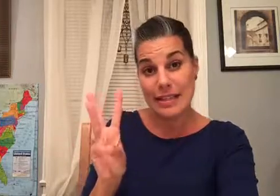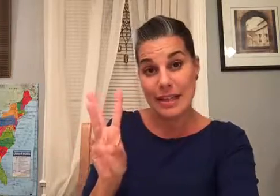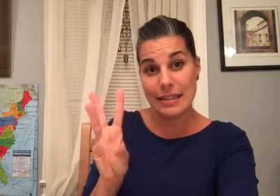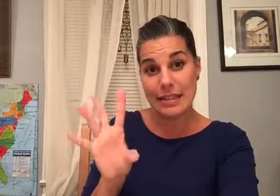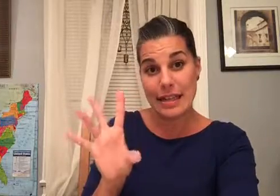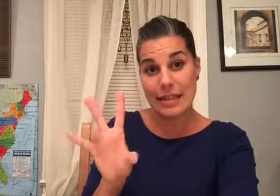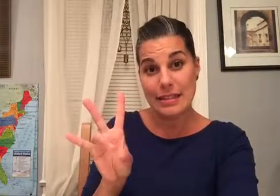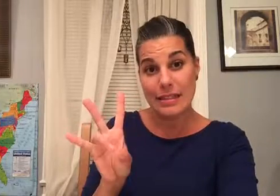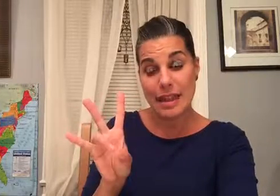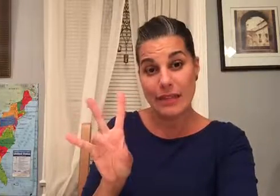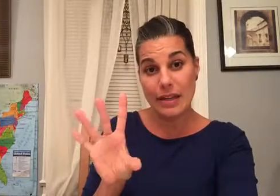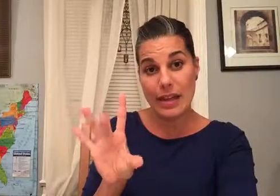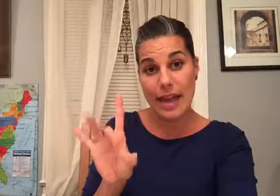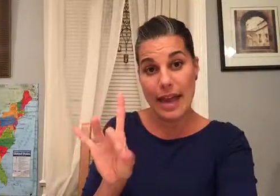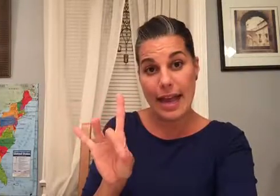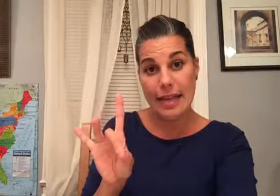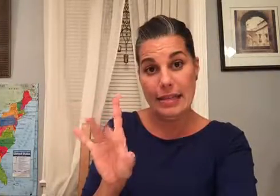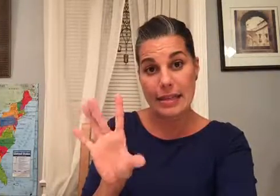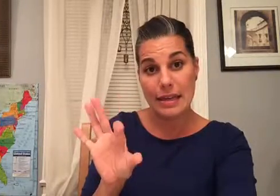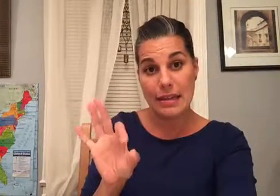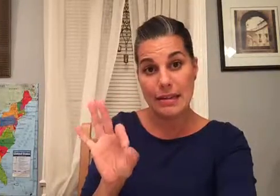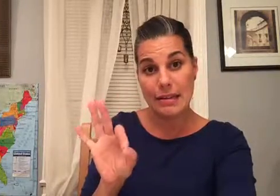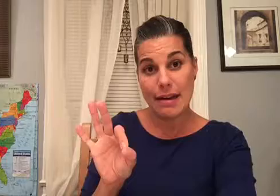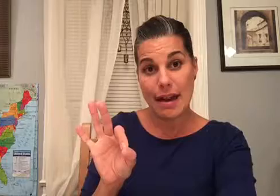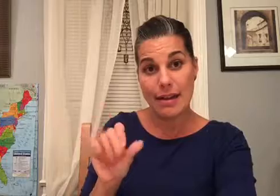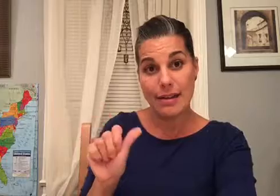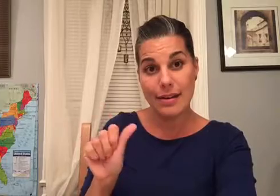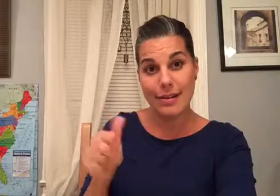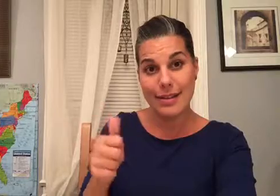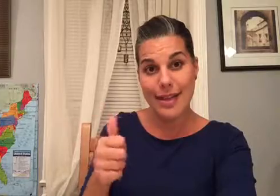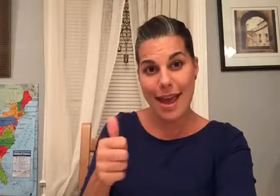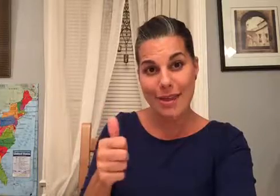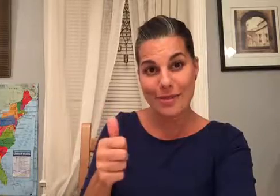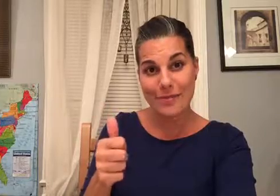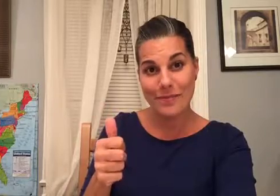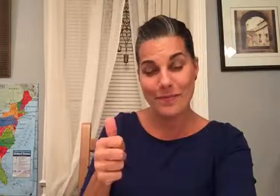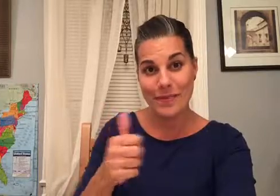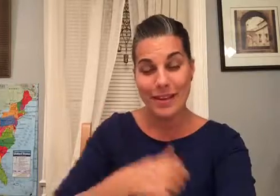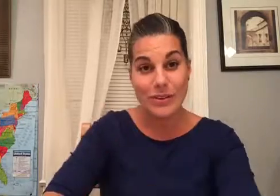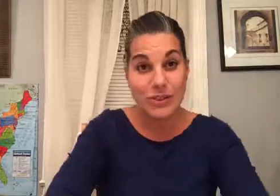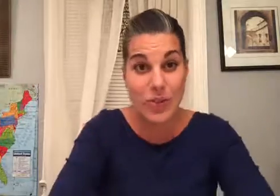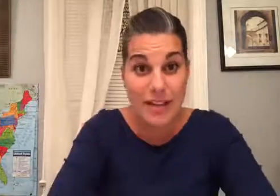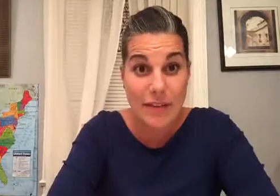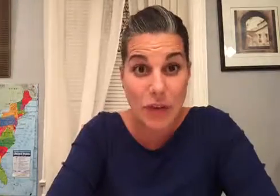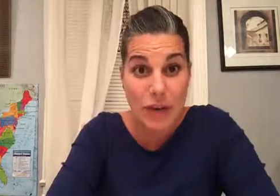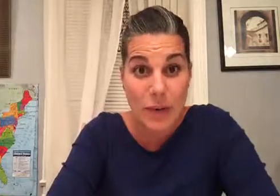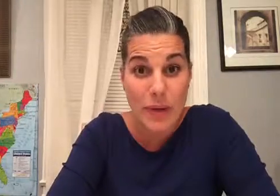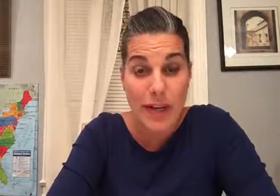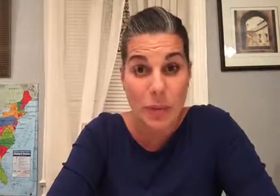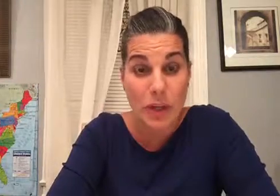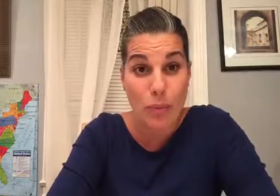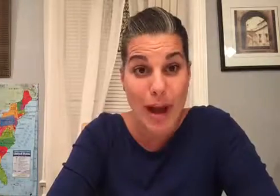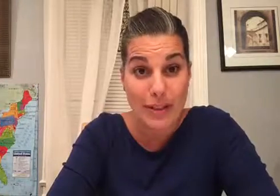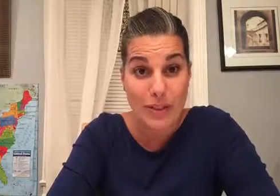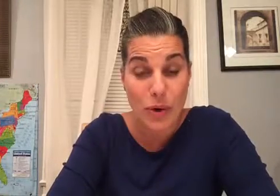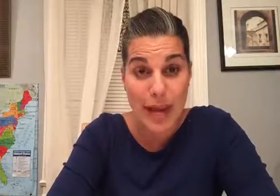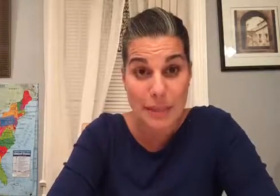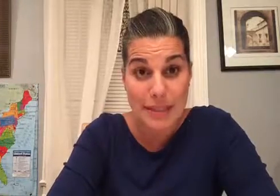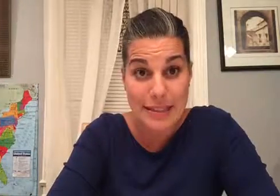6, 7, 8, 9, 10. So you guys have a great week. I want you to practice your